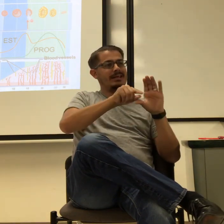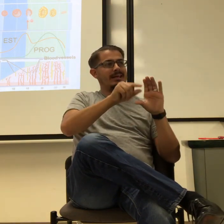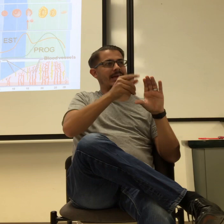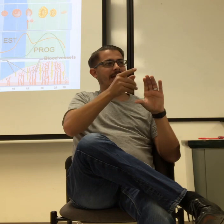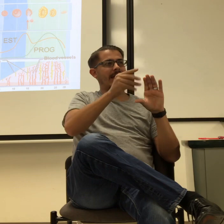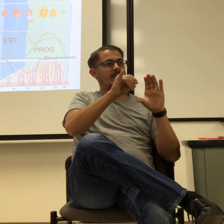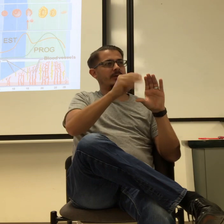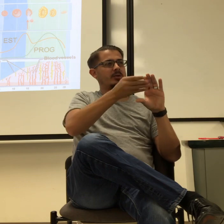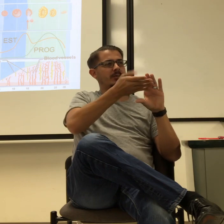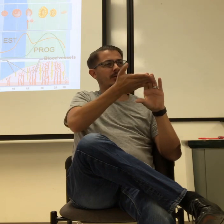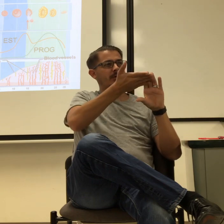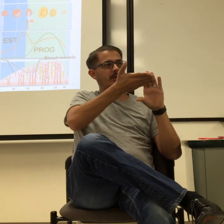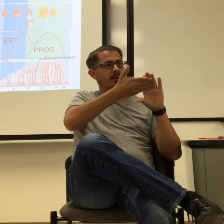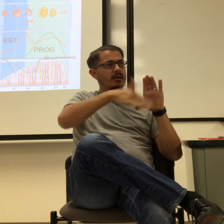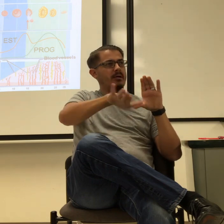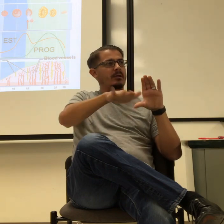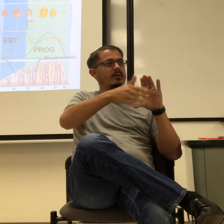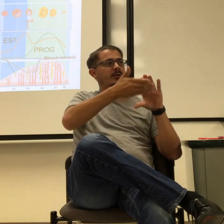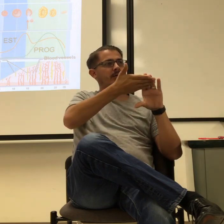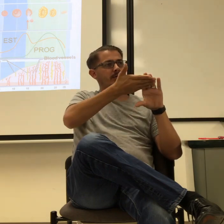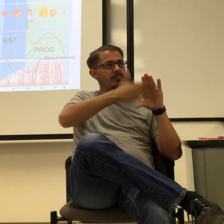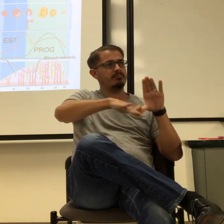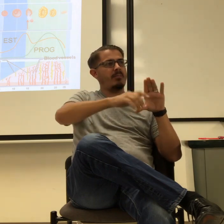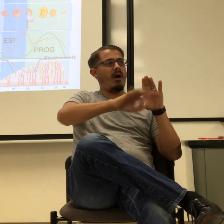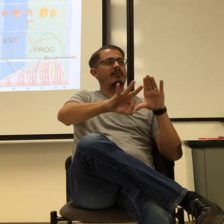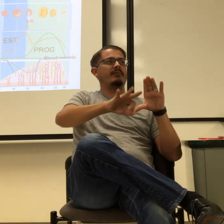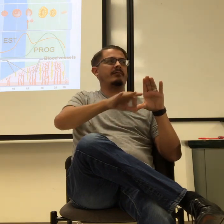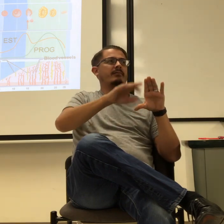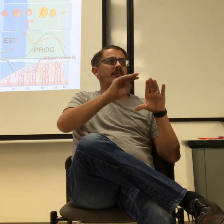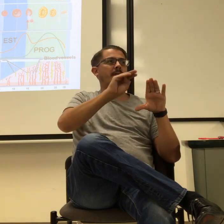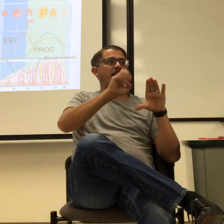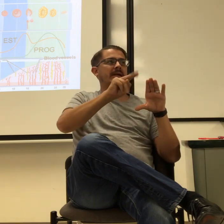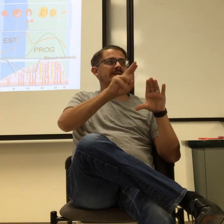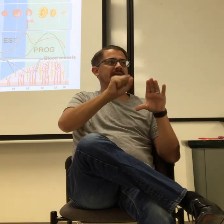off in menses.